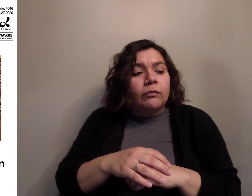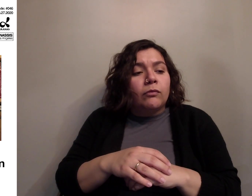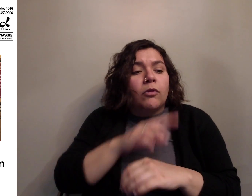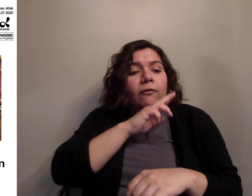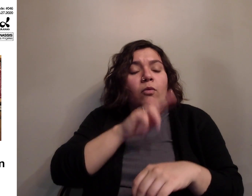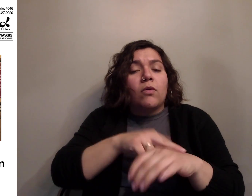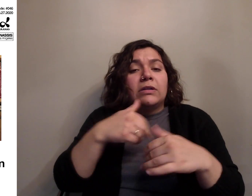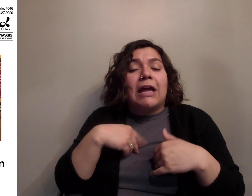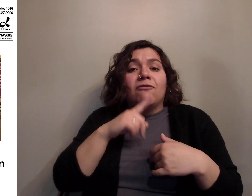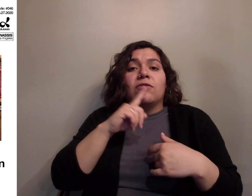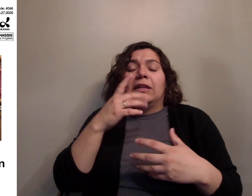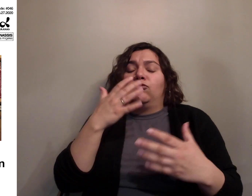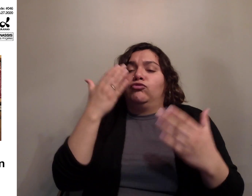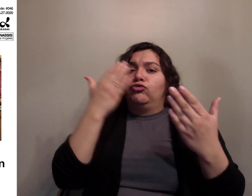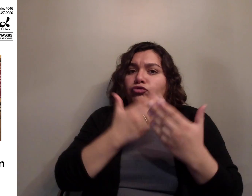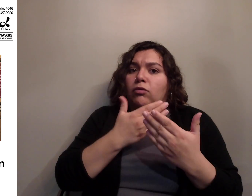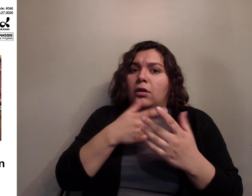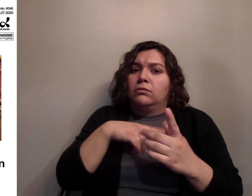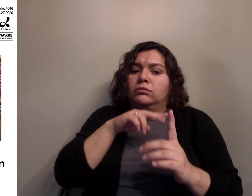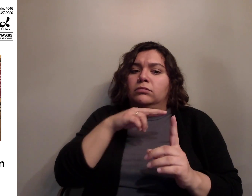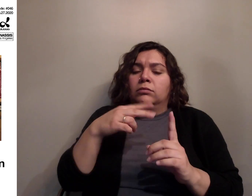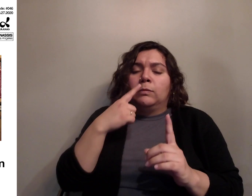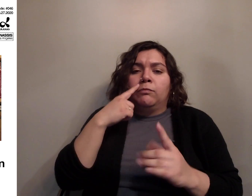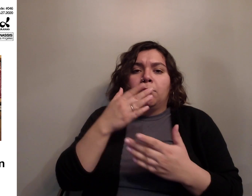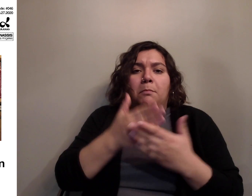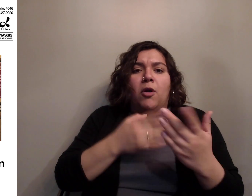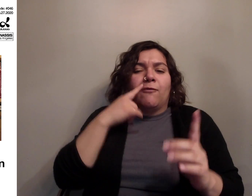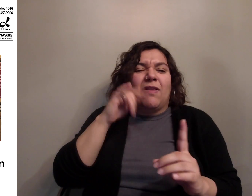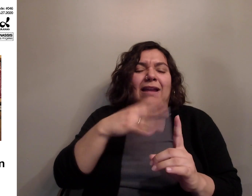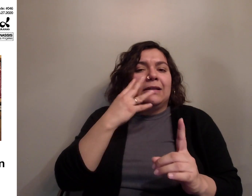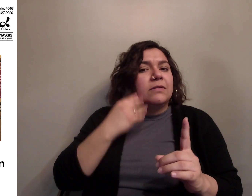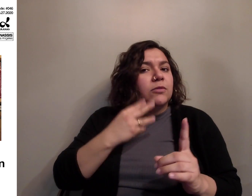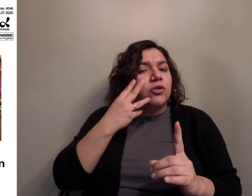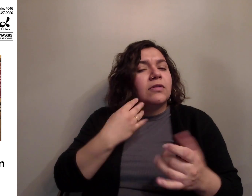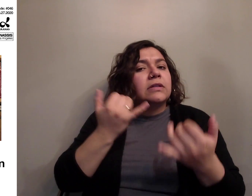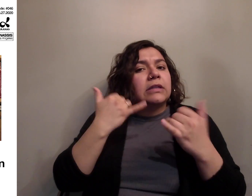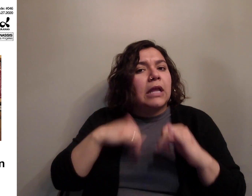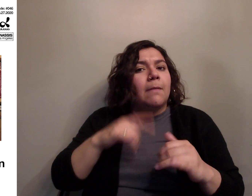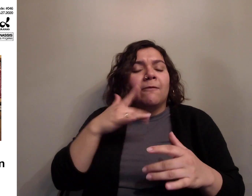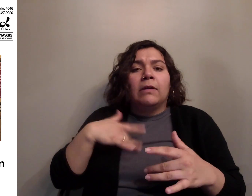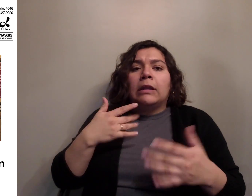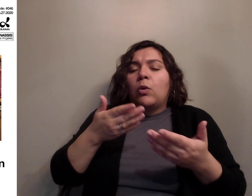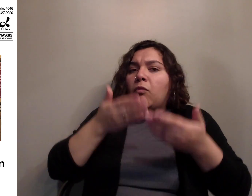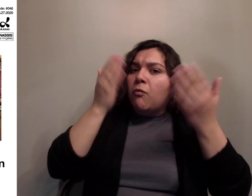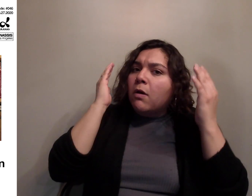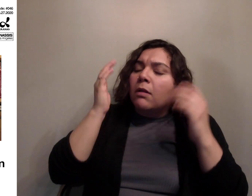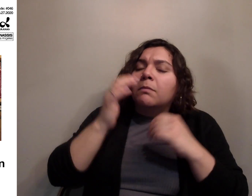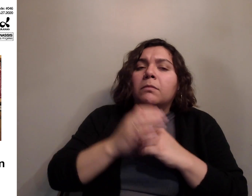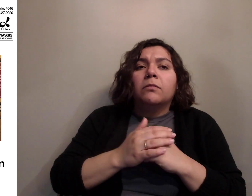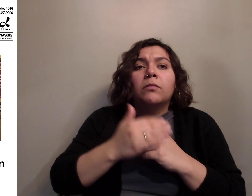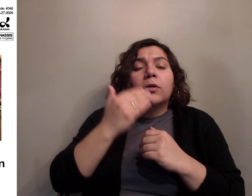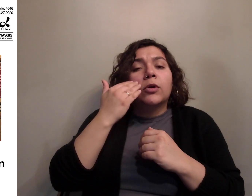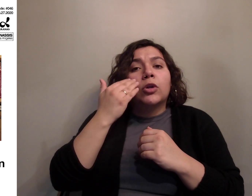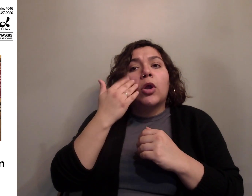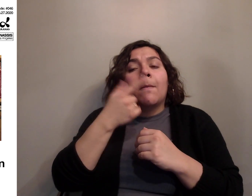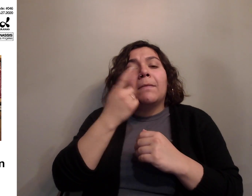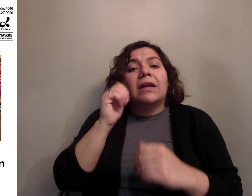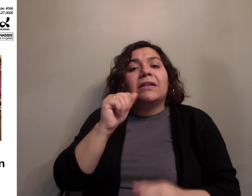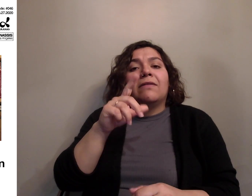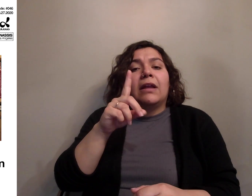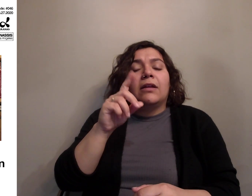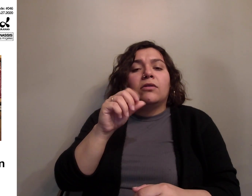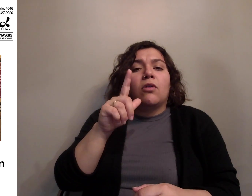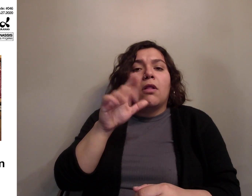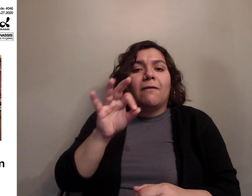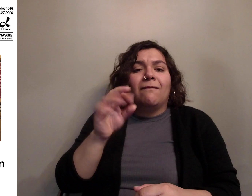forward. Now, there is, of course, a tremendously dark side to that experience of being overwhelmed, because